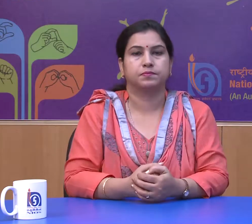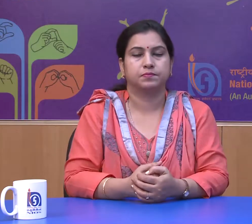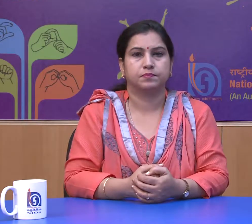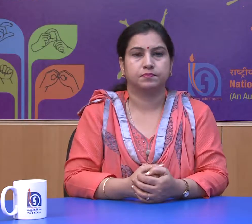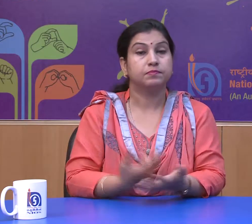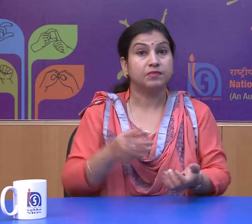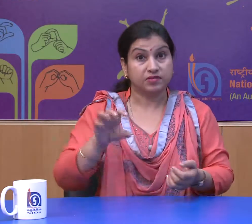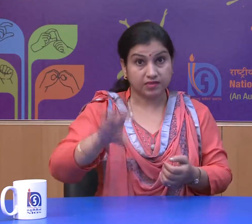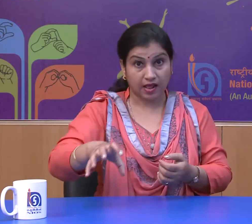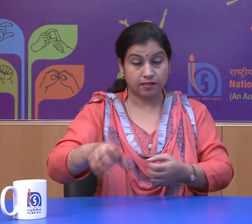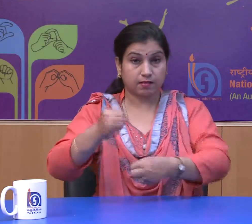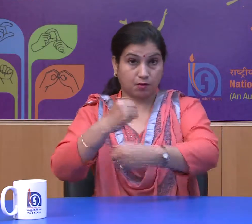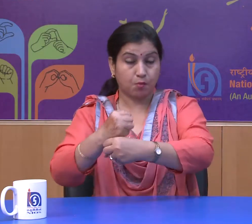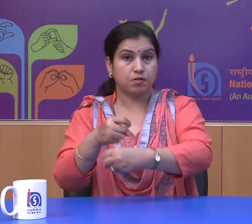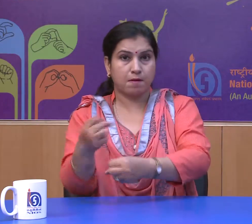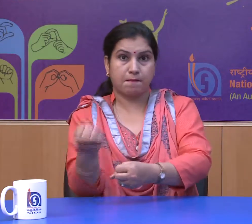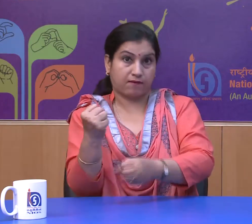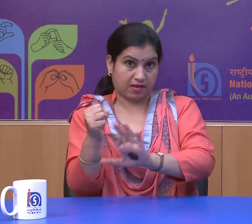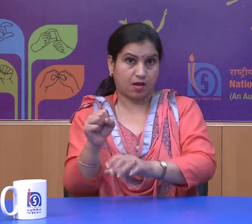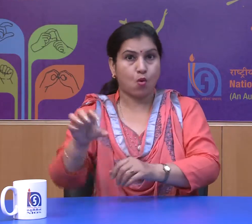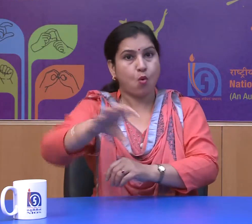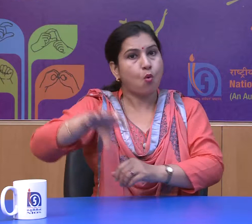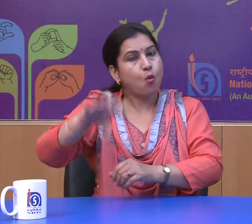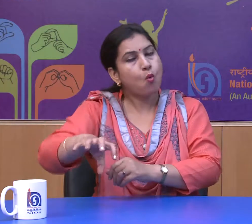State governments are powerful in their own states.